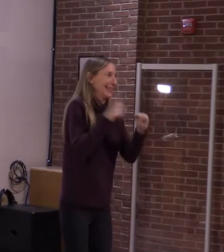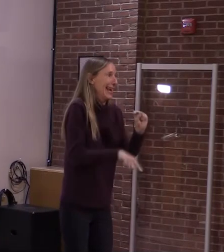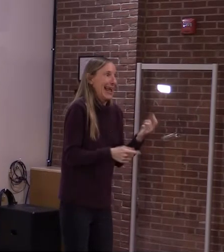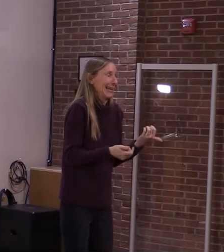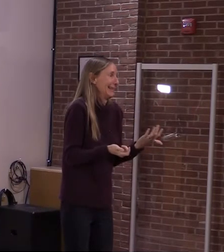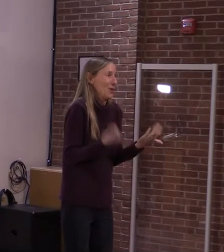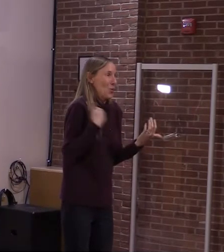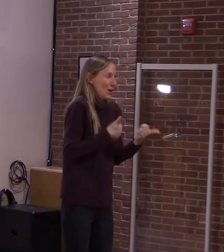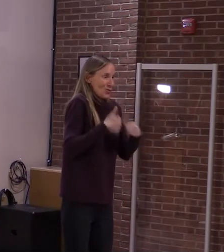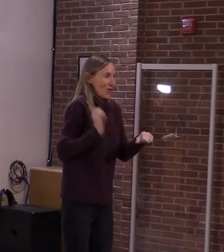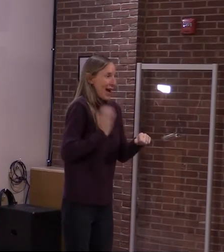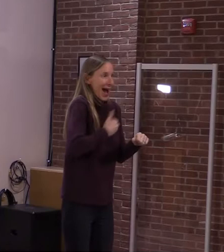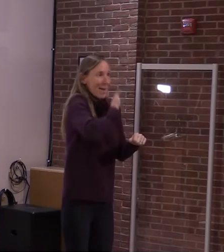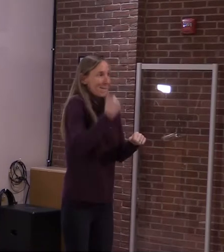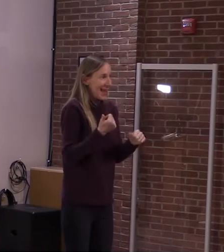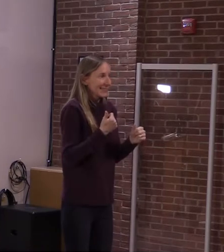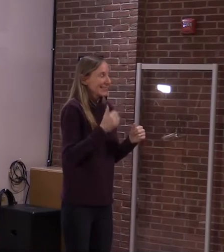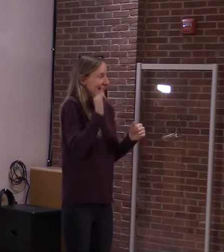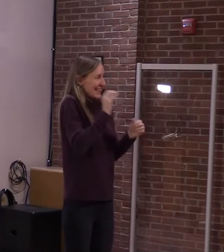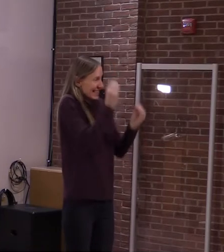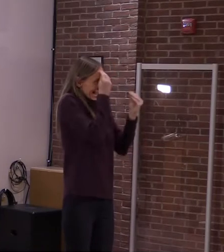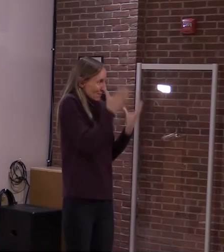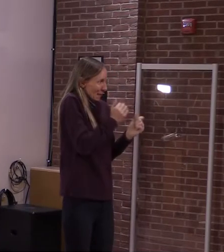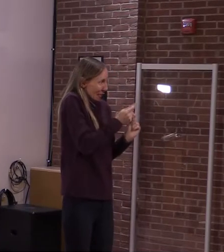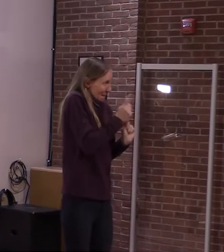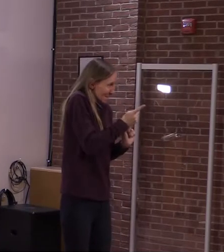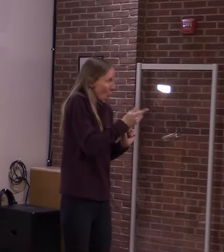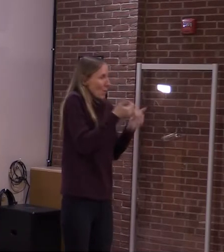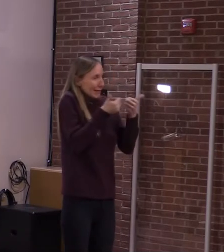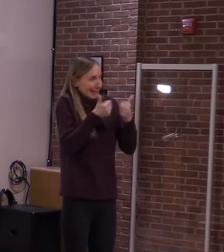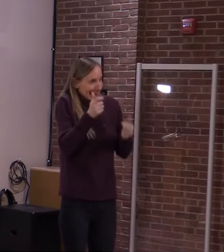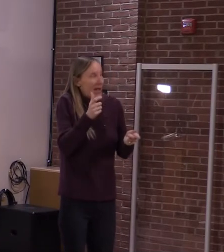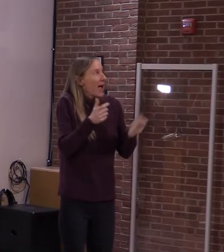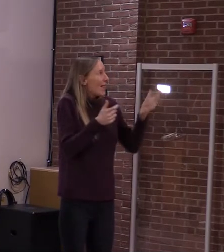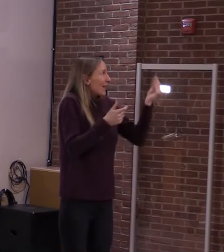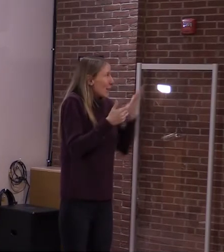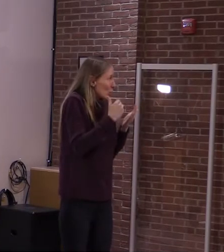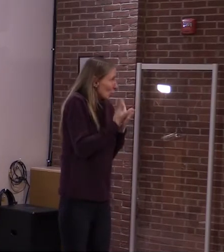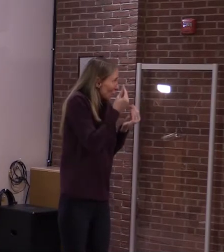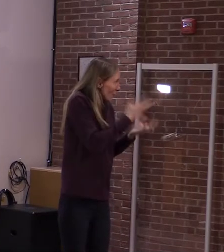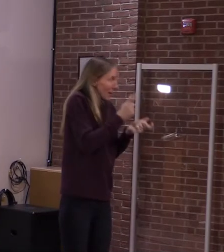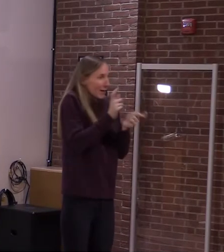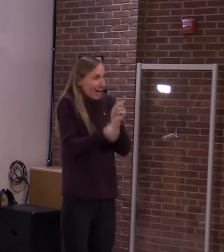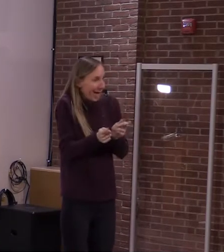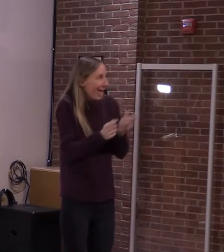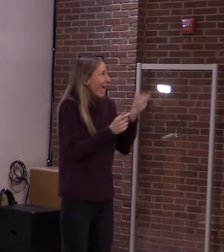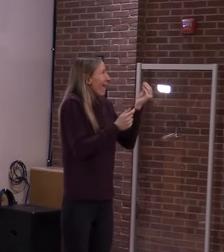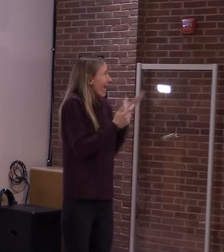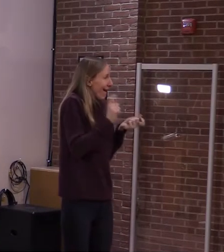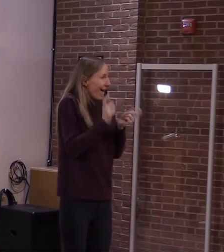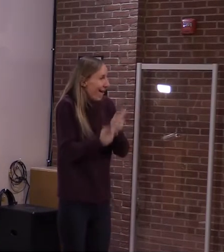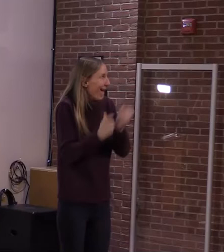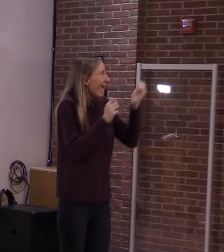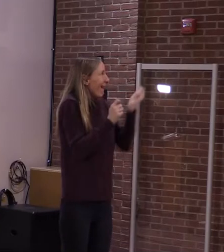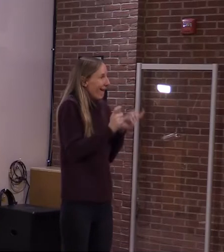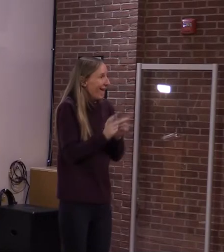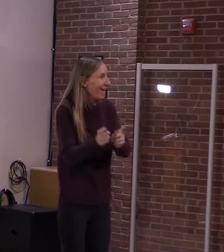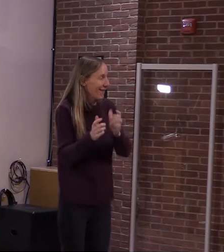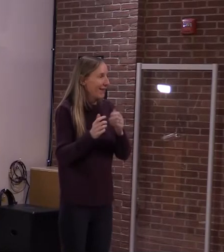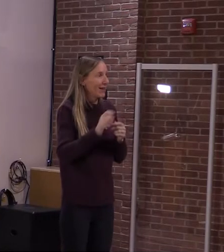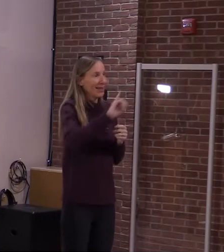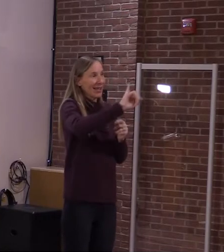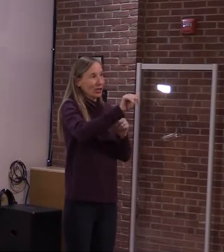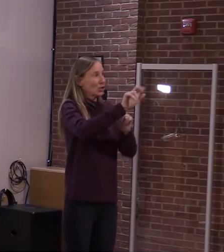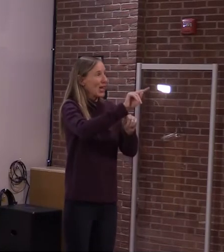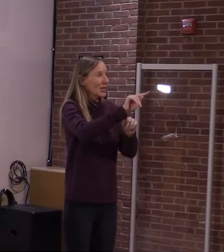can with the information we have at the time. And we were in a much different place back in January. In some respects, we didn't have all